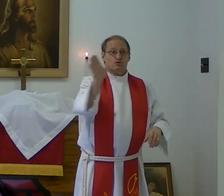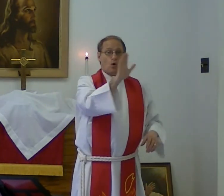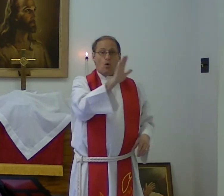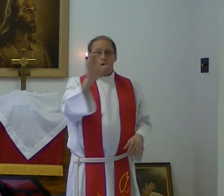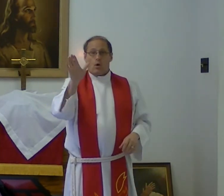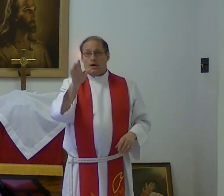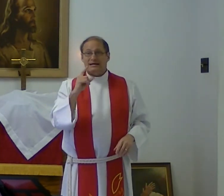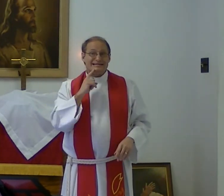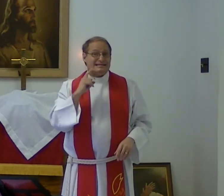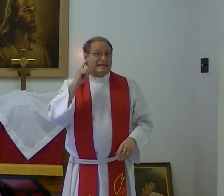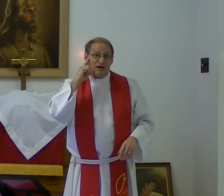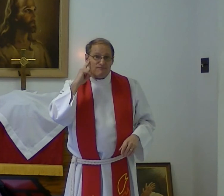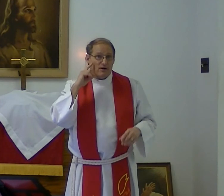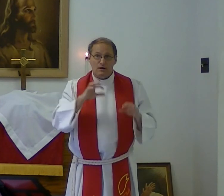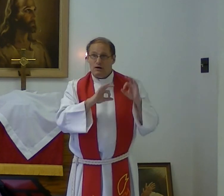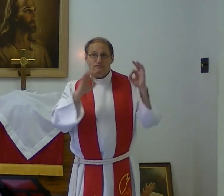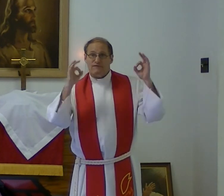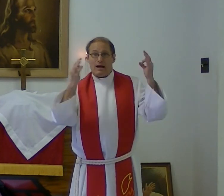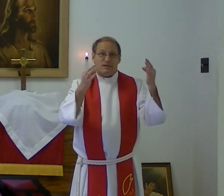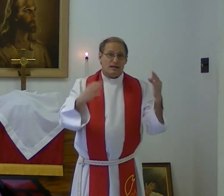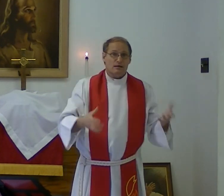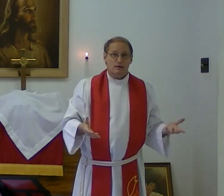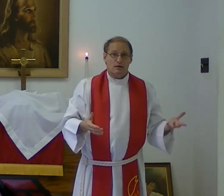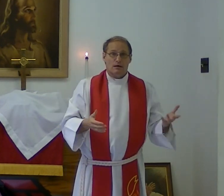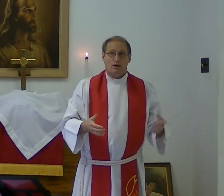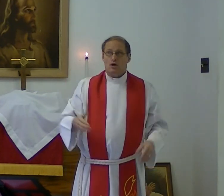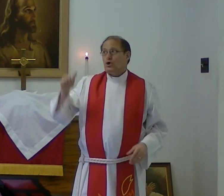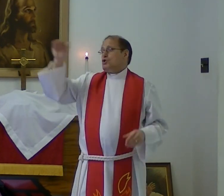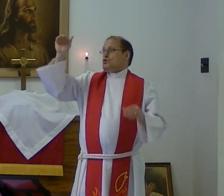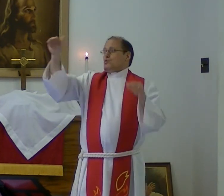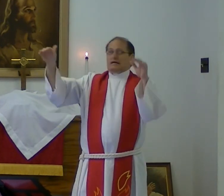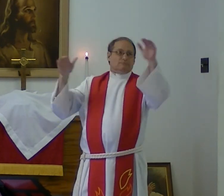your deaf family. You can